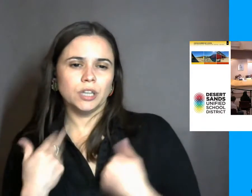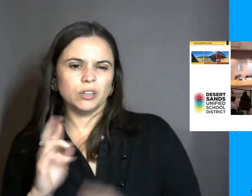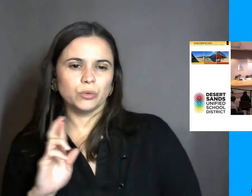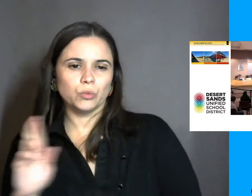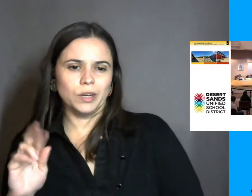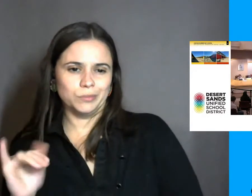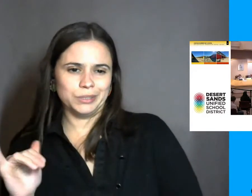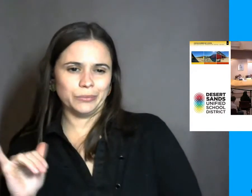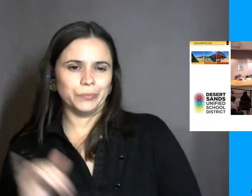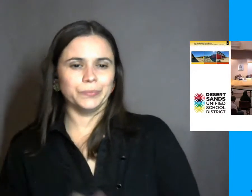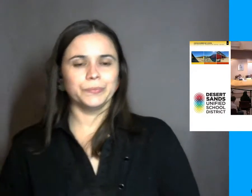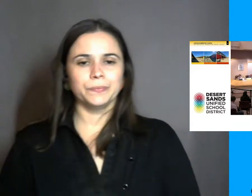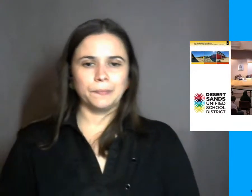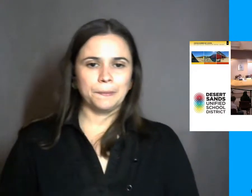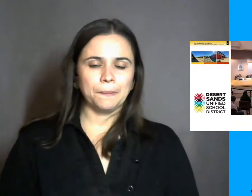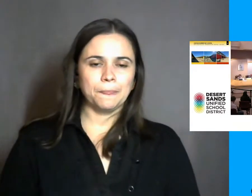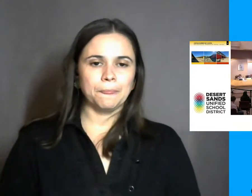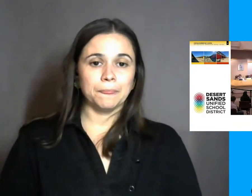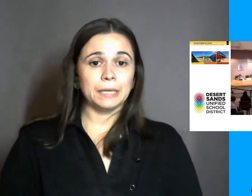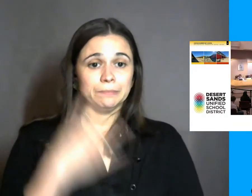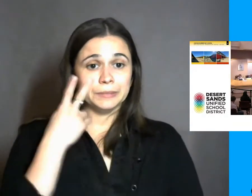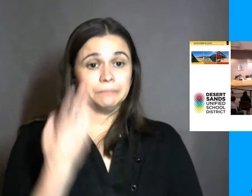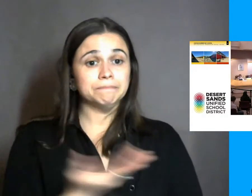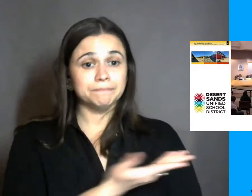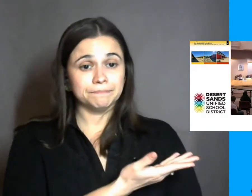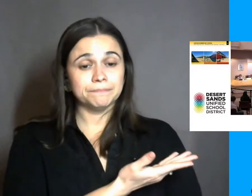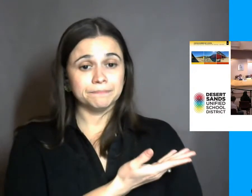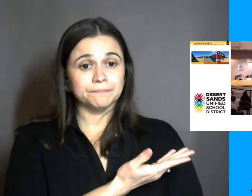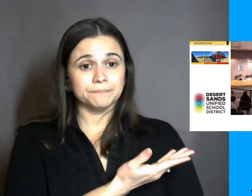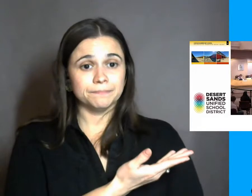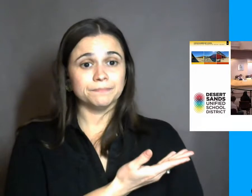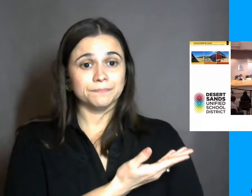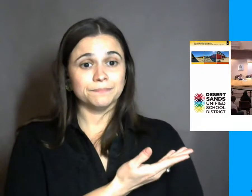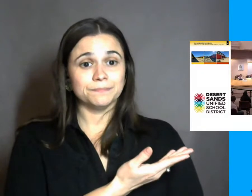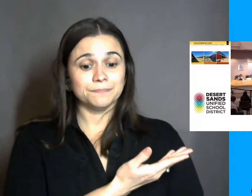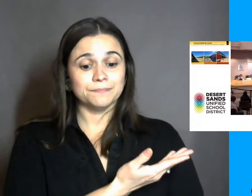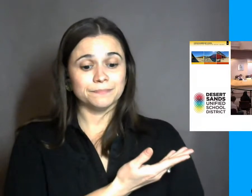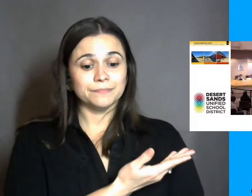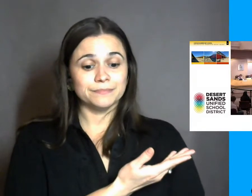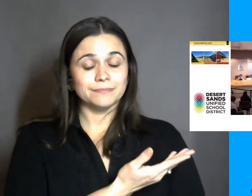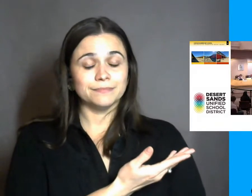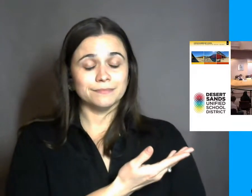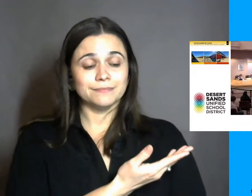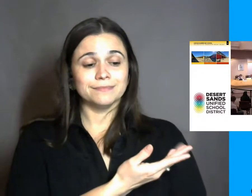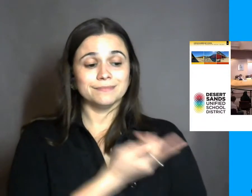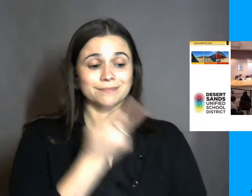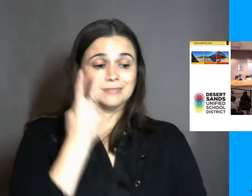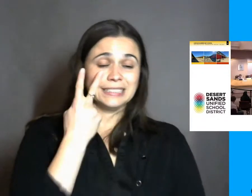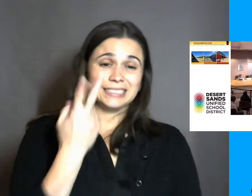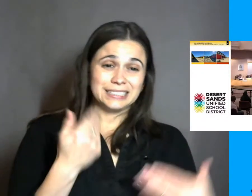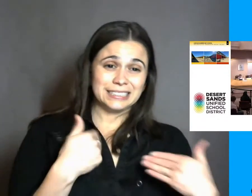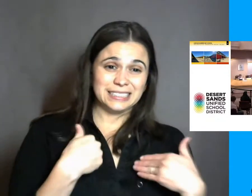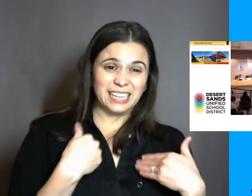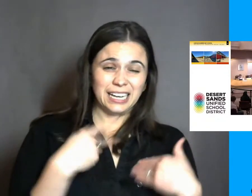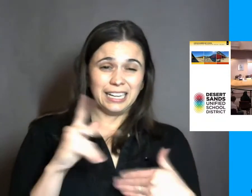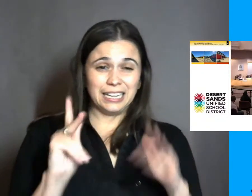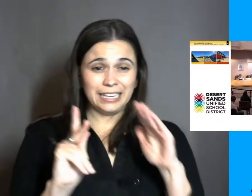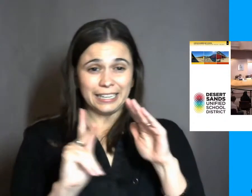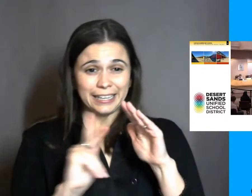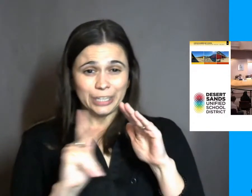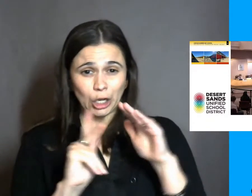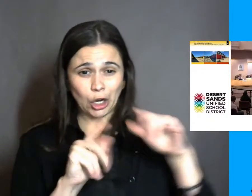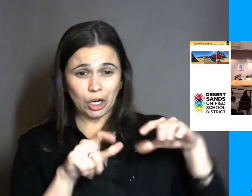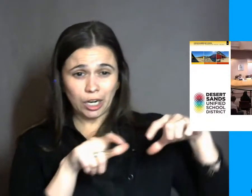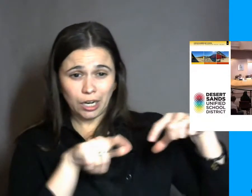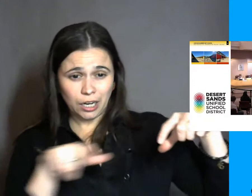just how it really is starting to come together. You can see there the primary class, the kinder wing there, and also some of